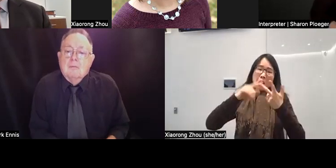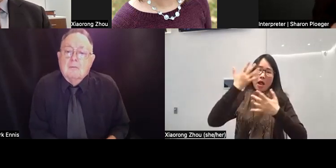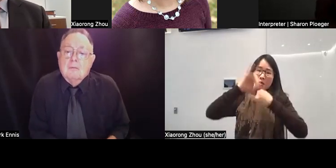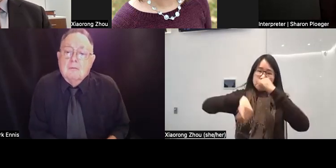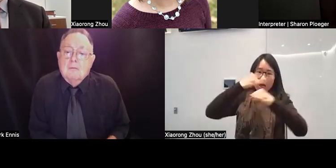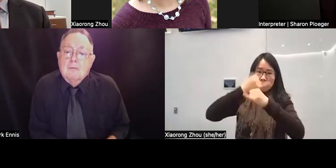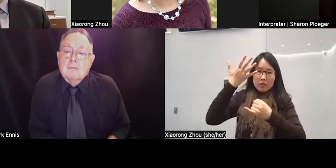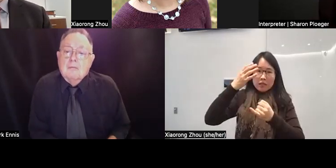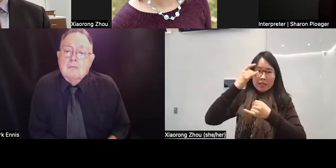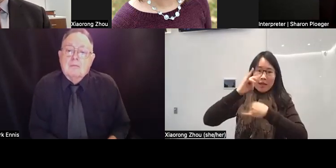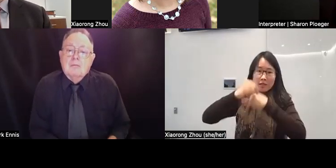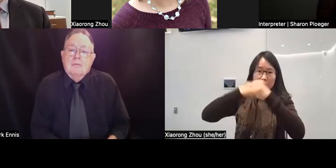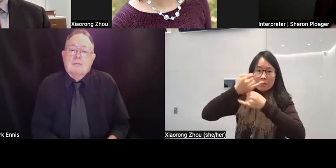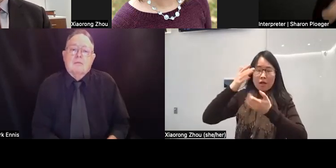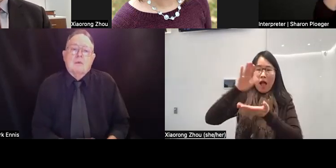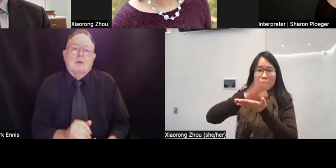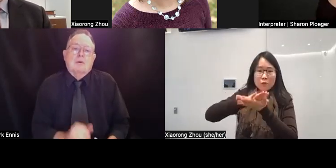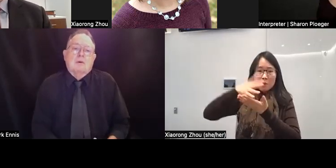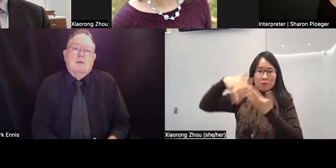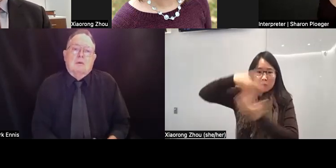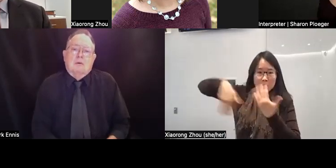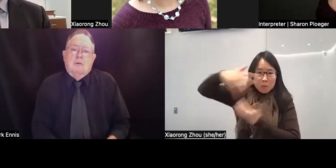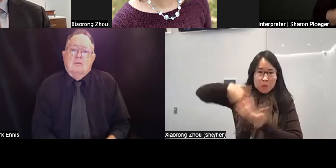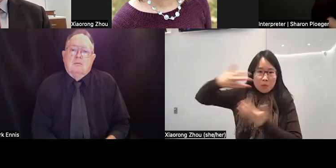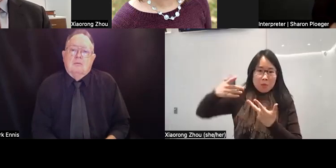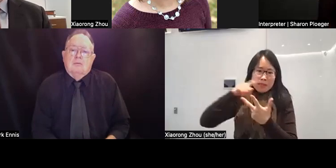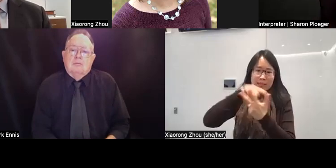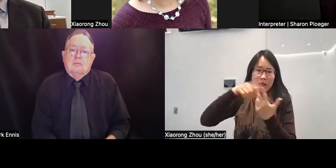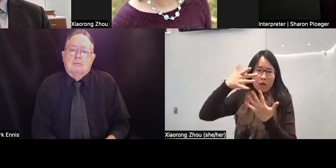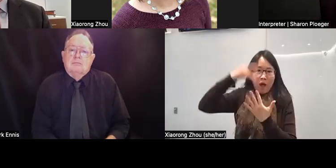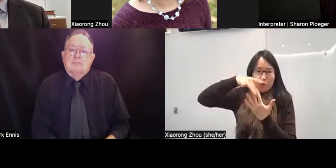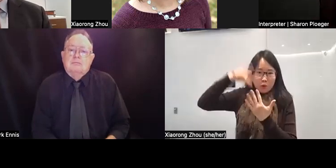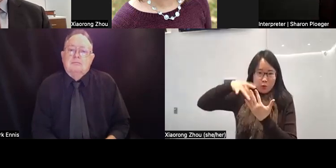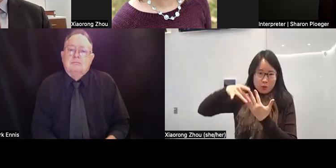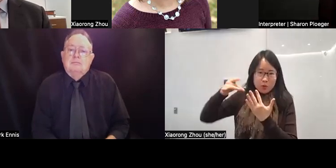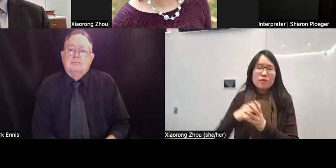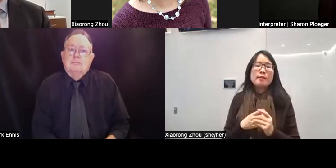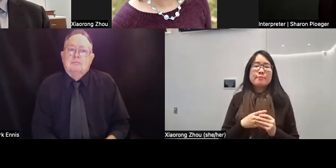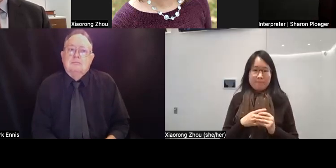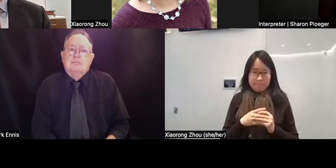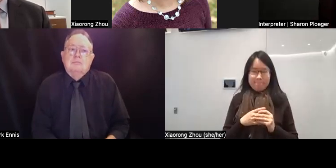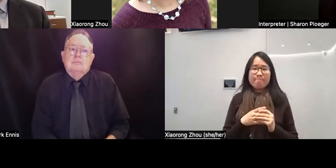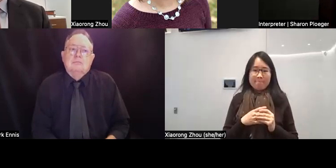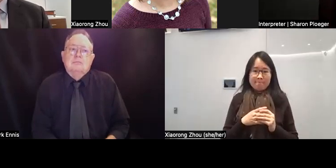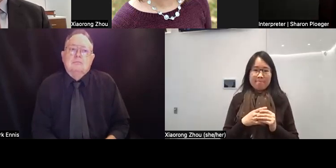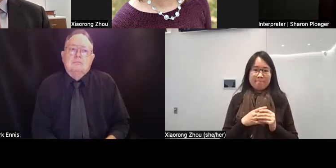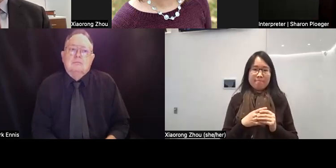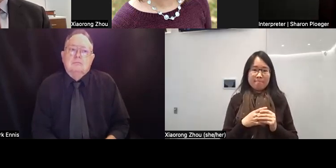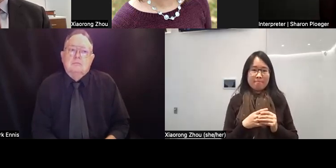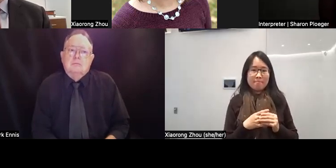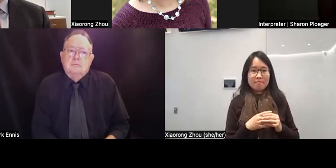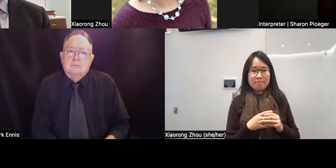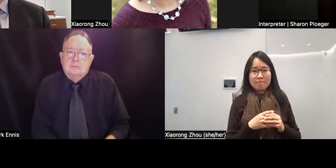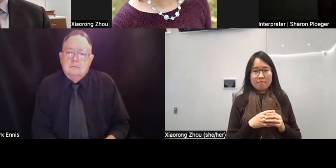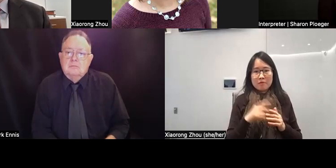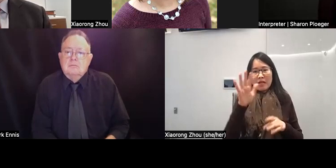they'll be offering ASL classes as well. That'll be an international opportunity for international students to